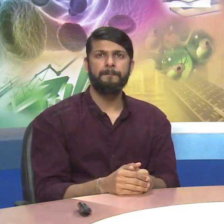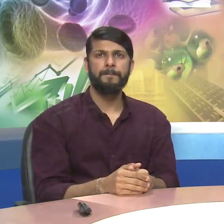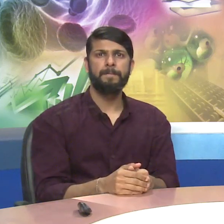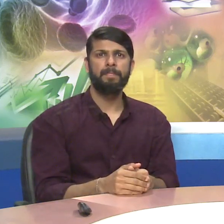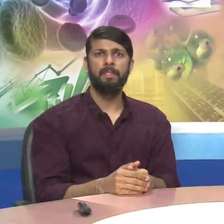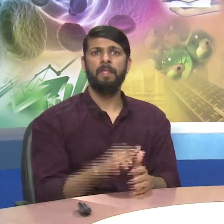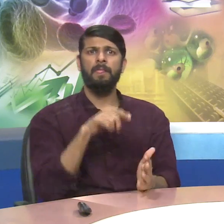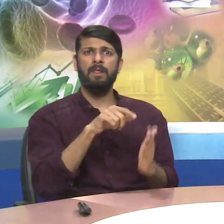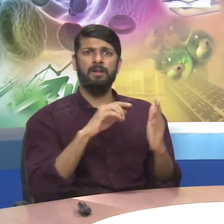Equality.